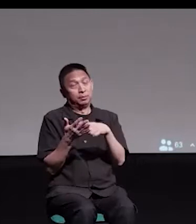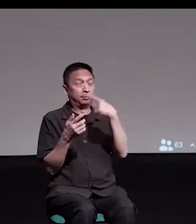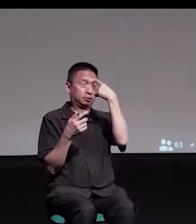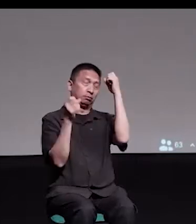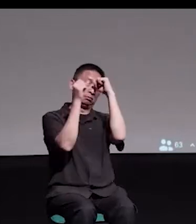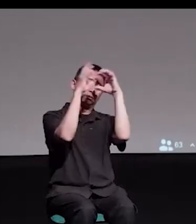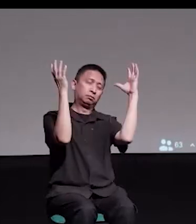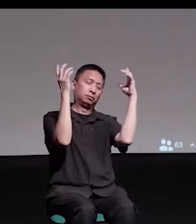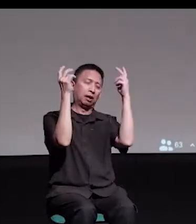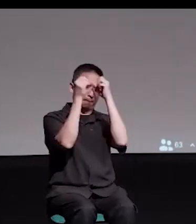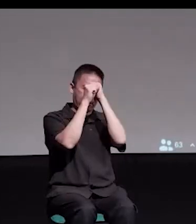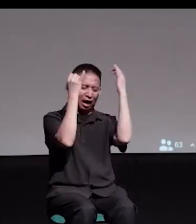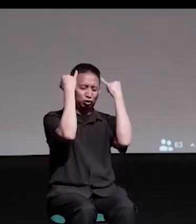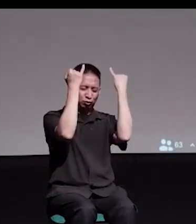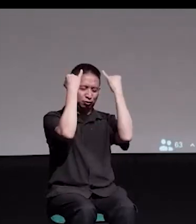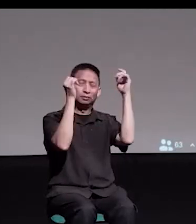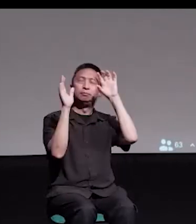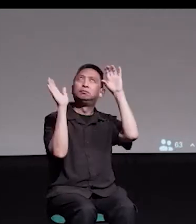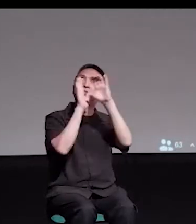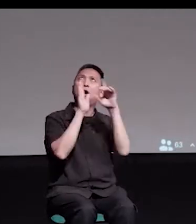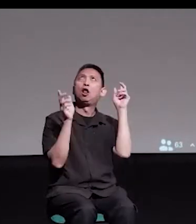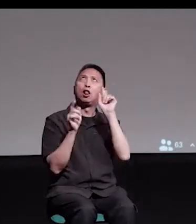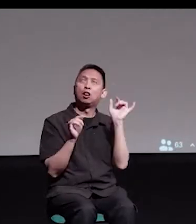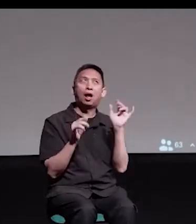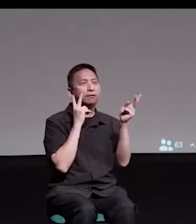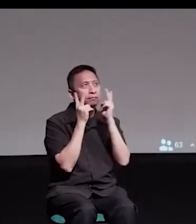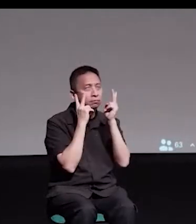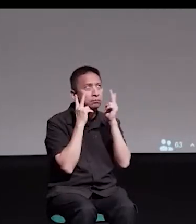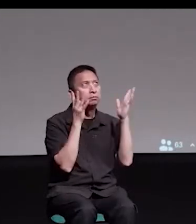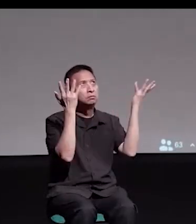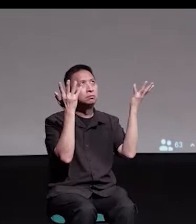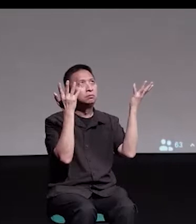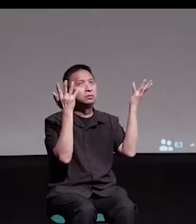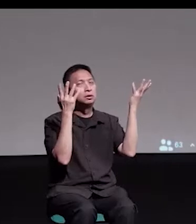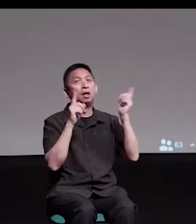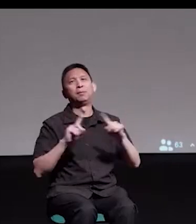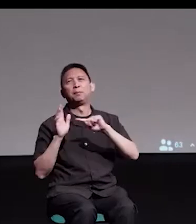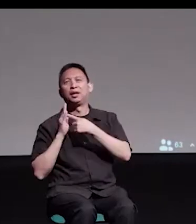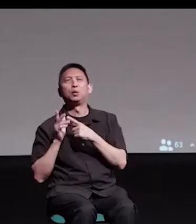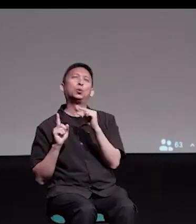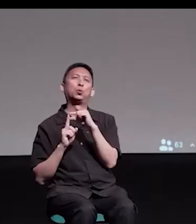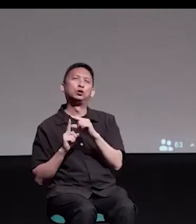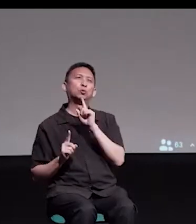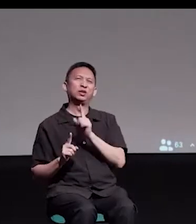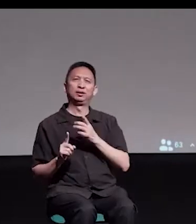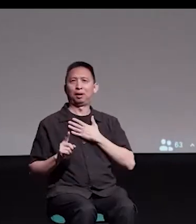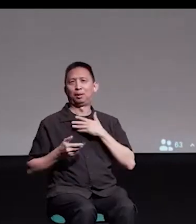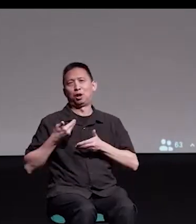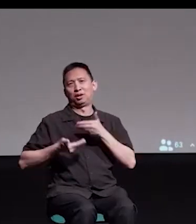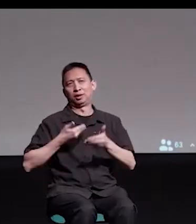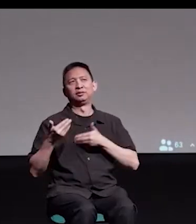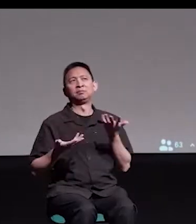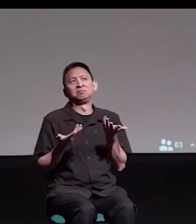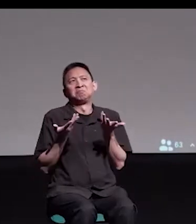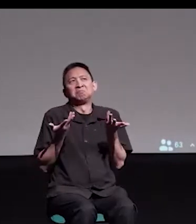sonically. And so I guess in that way, beginning with words is sort of how my process